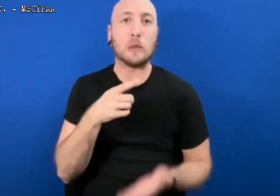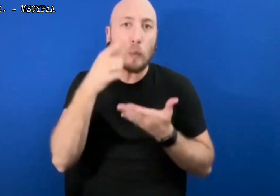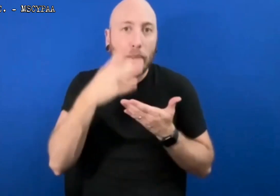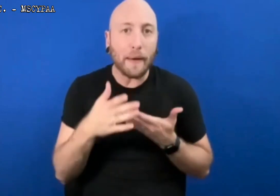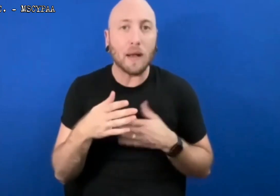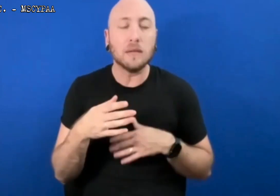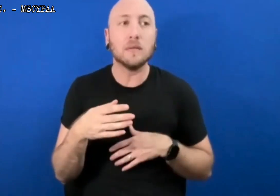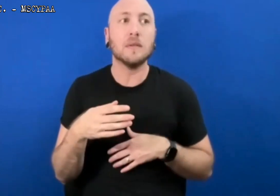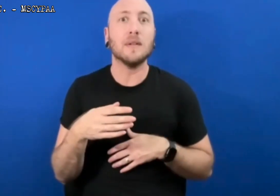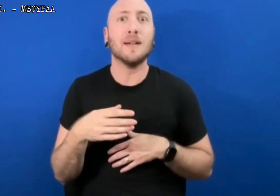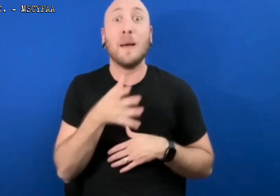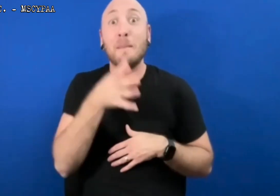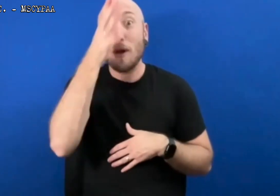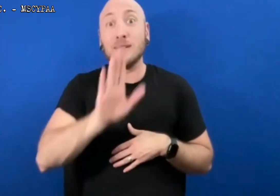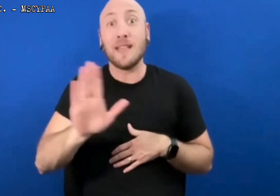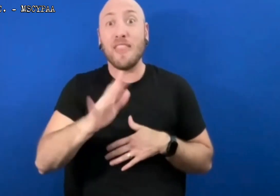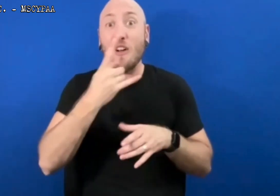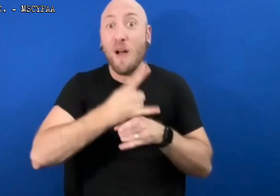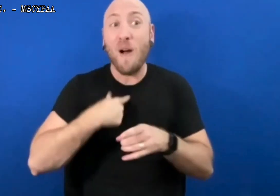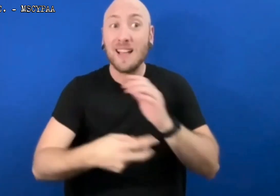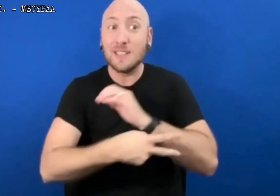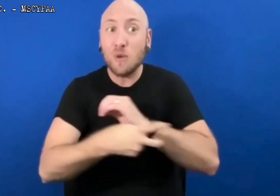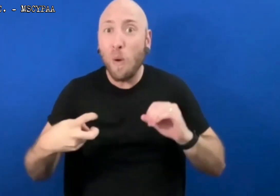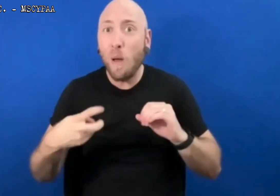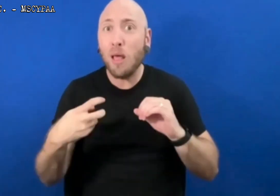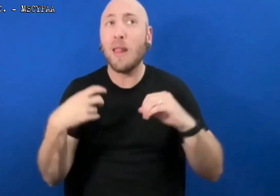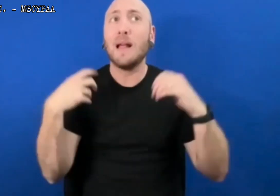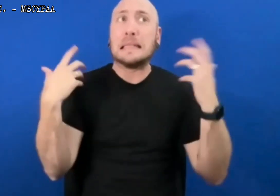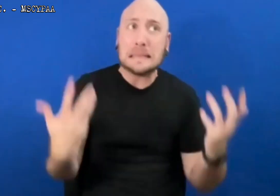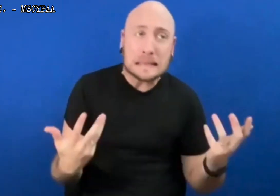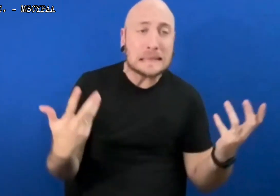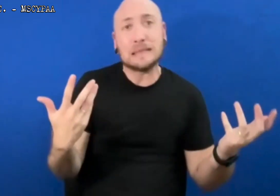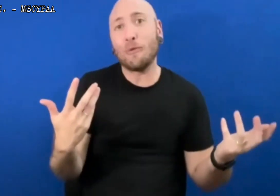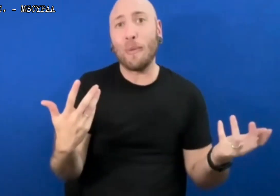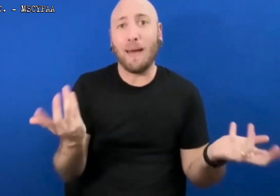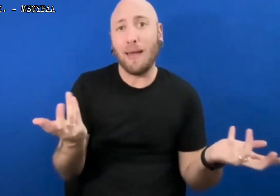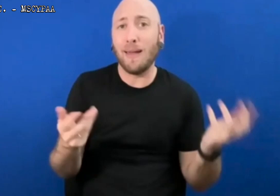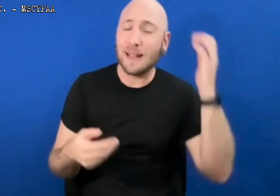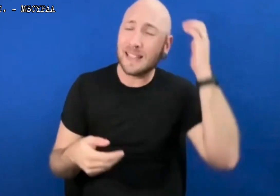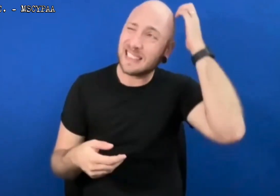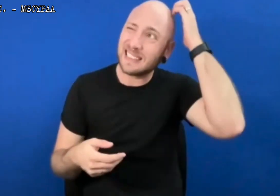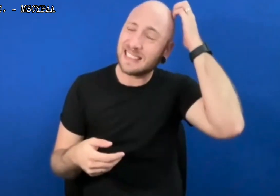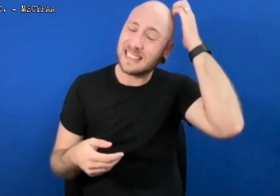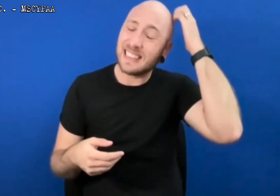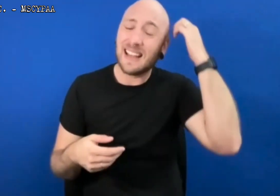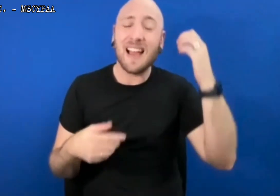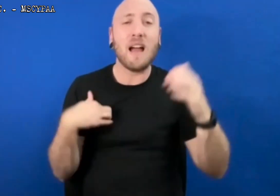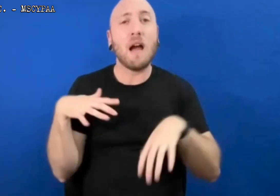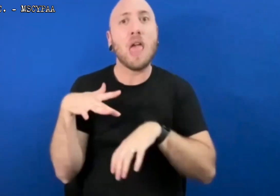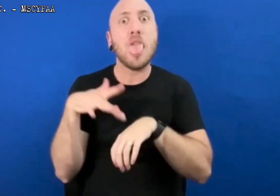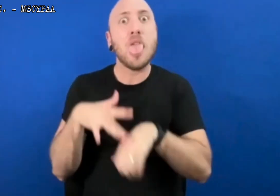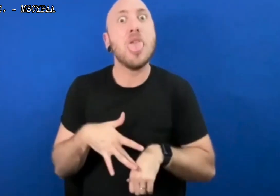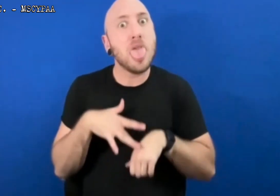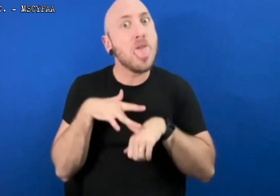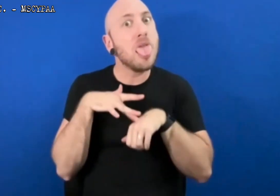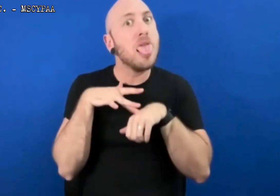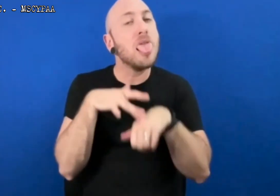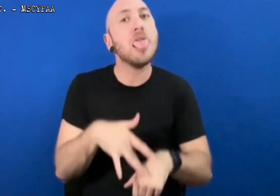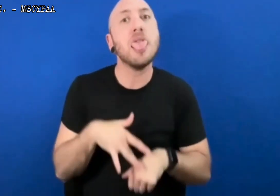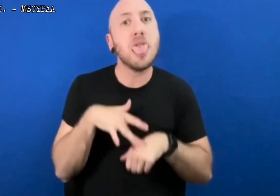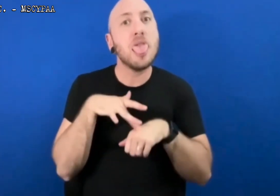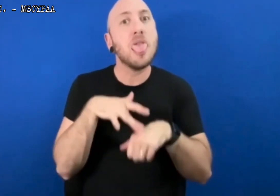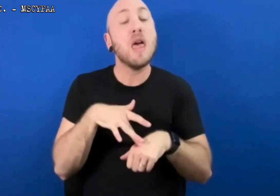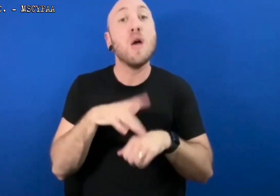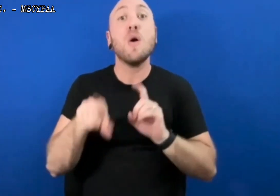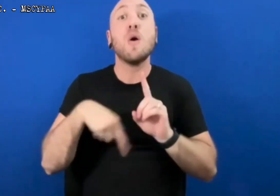stealing from my parents. And it just, you know, the obsession was persistent on days